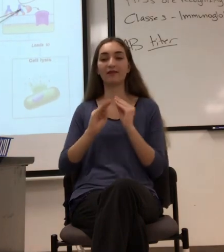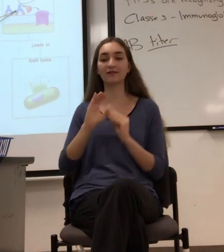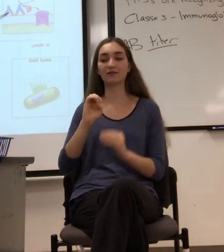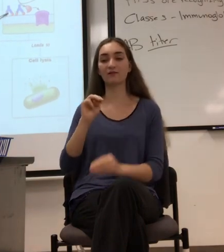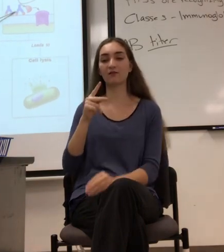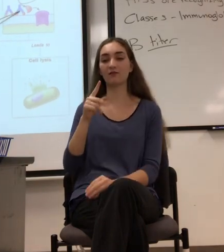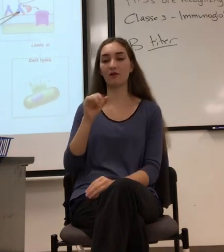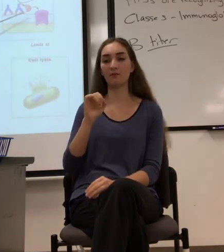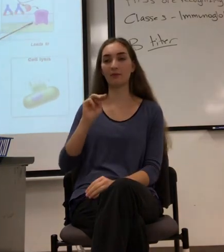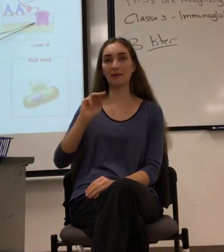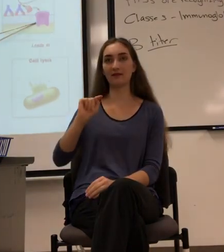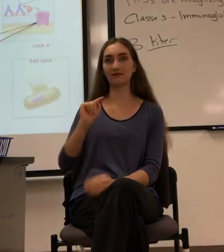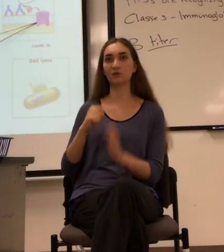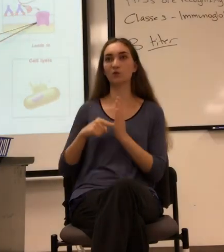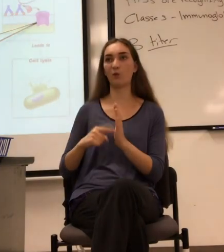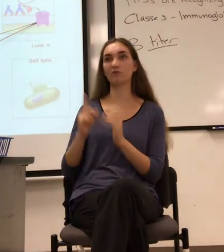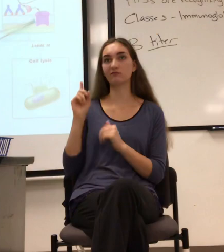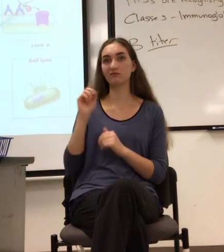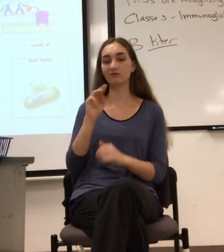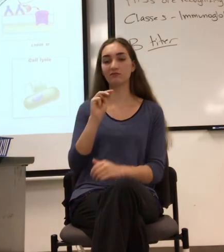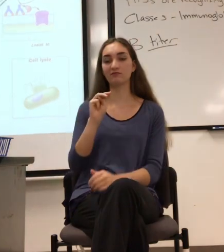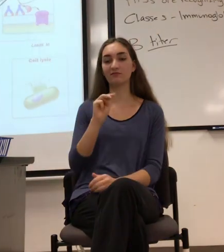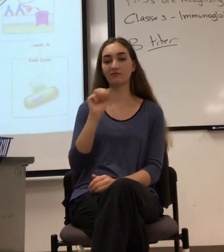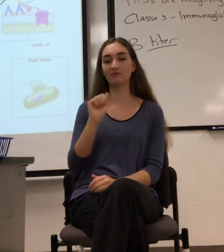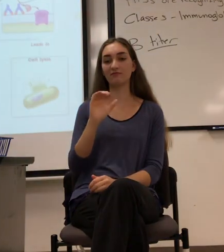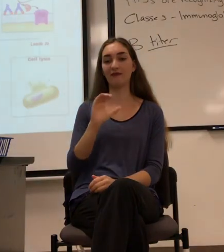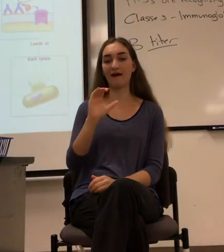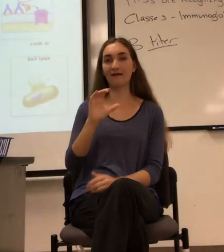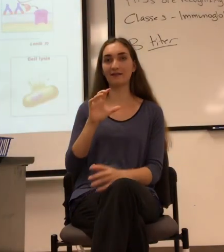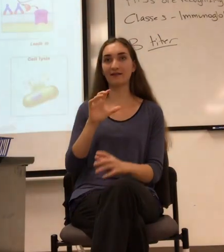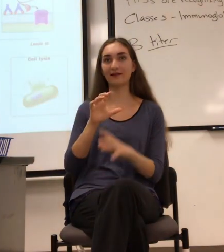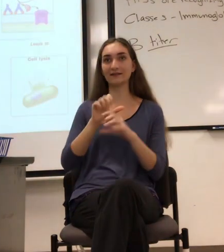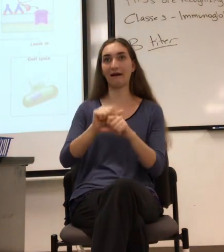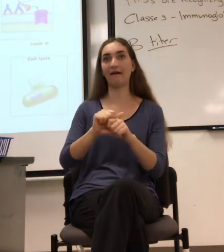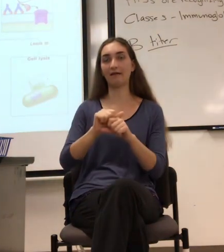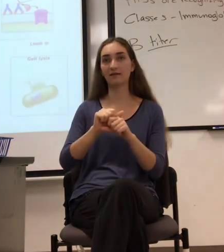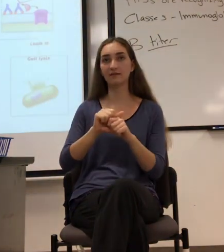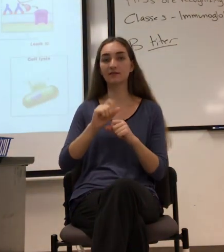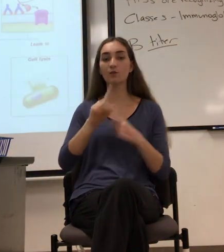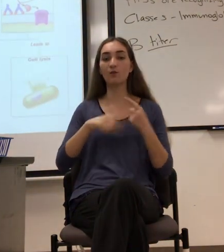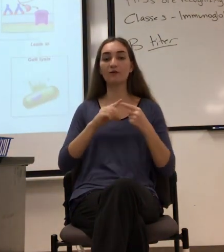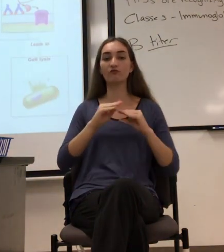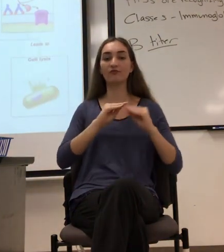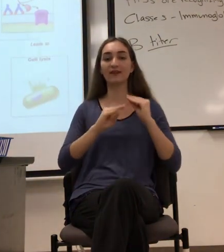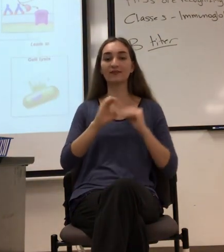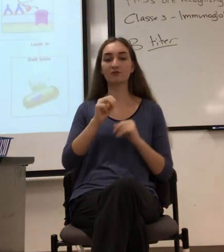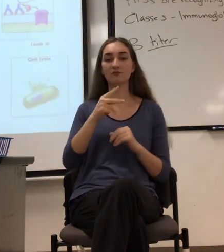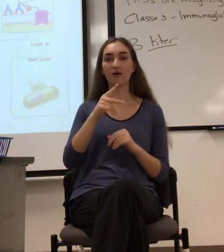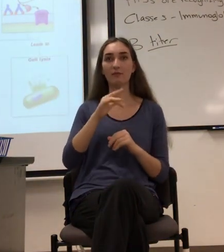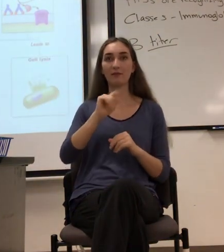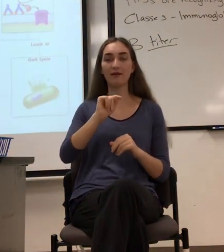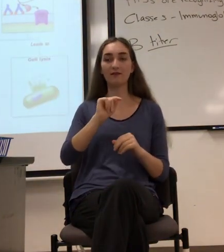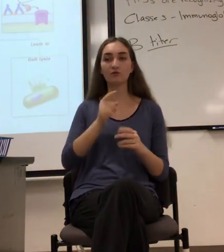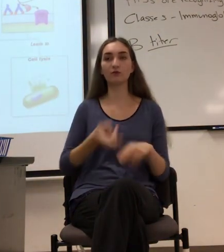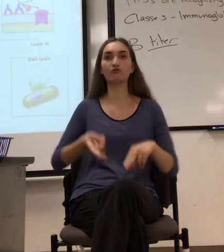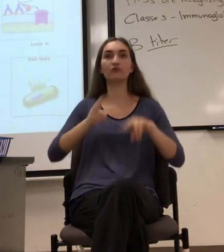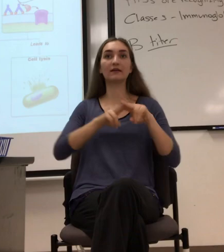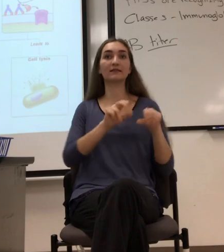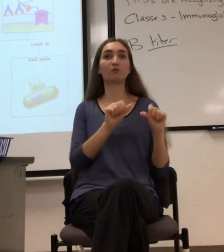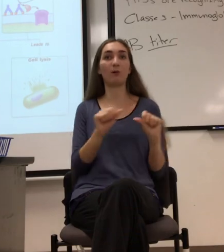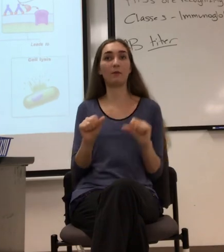that's shown here. That's the MAC attack. So when you fix complement, number one, you increase the probability it may be